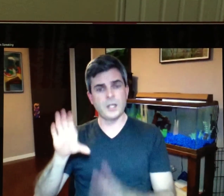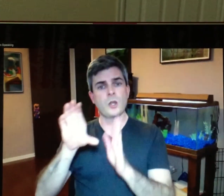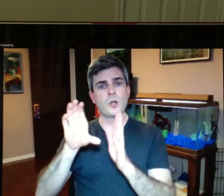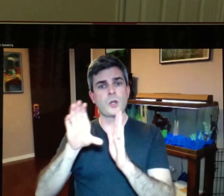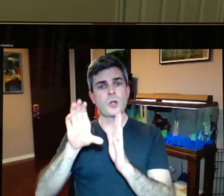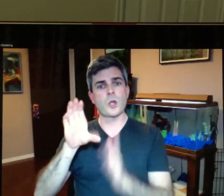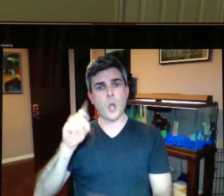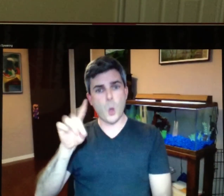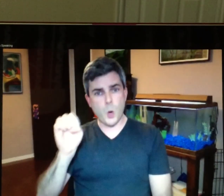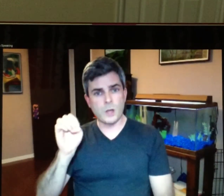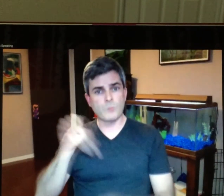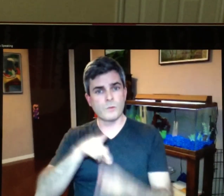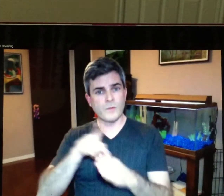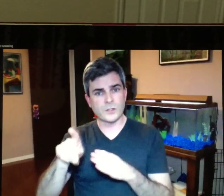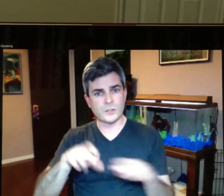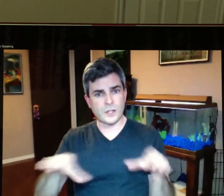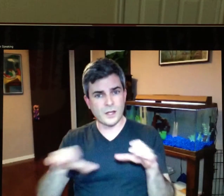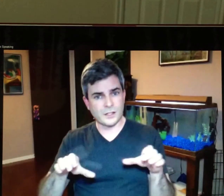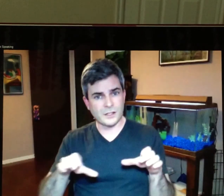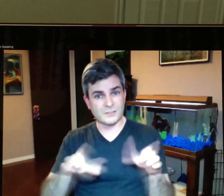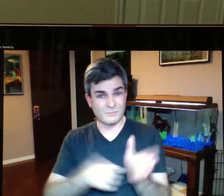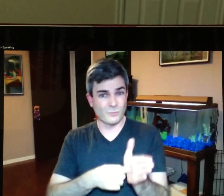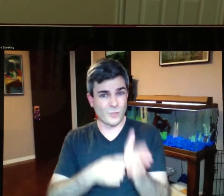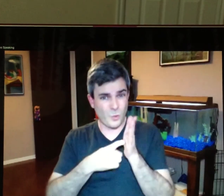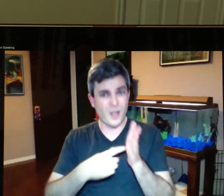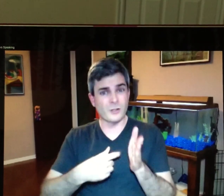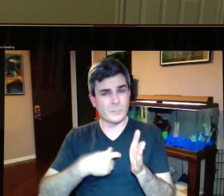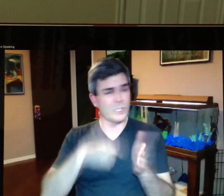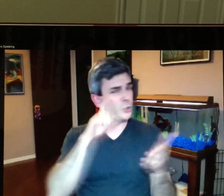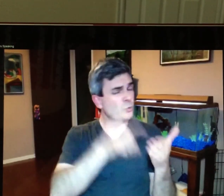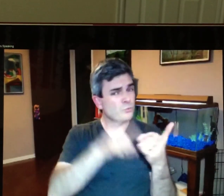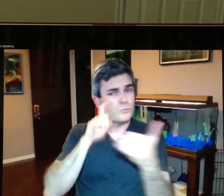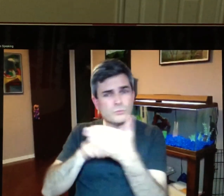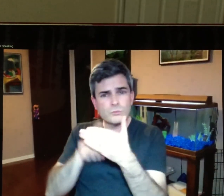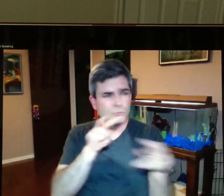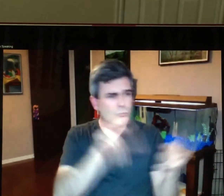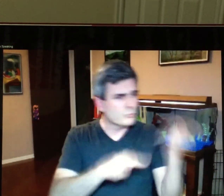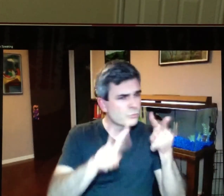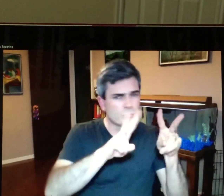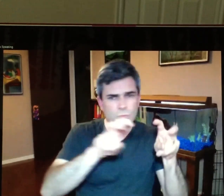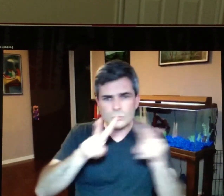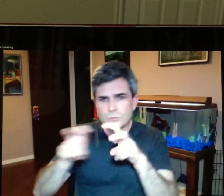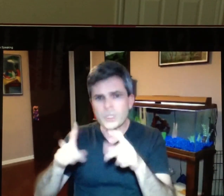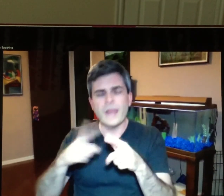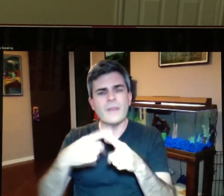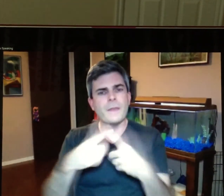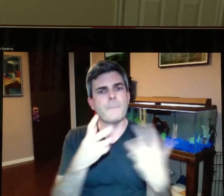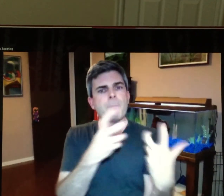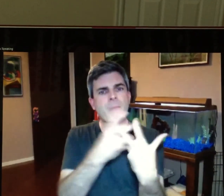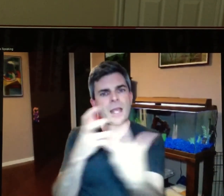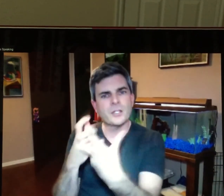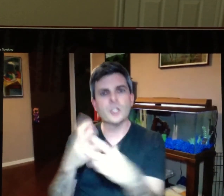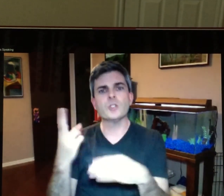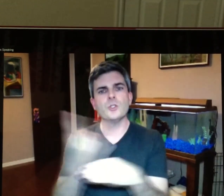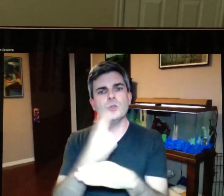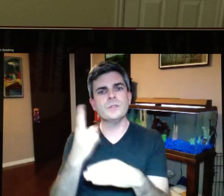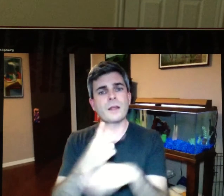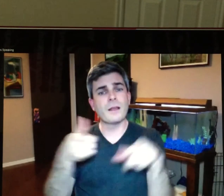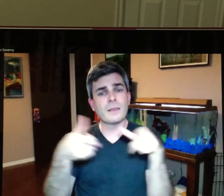We have a CPC called the Code of Professional Conduct that requires me to recognize and be able to